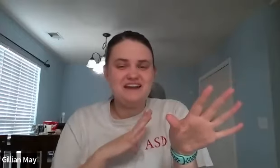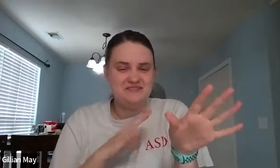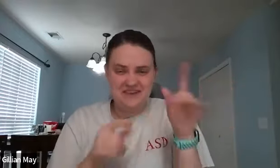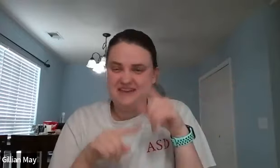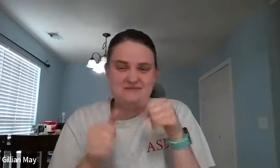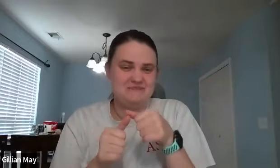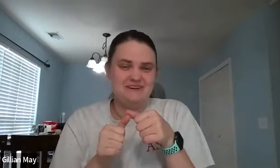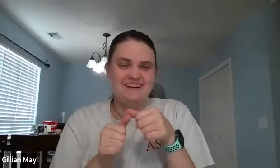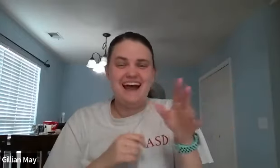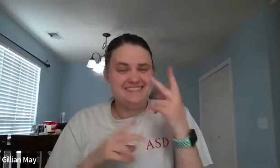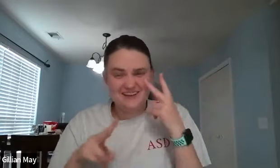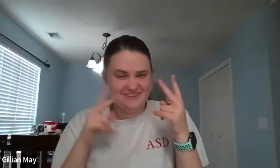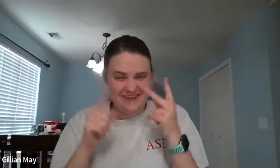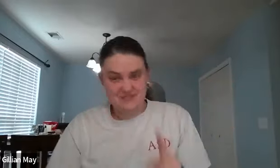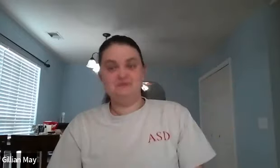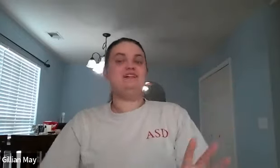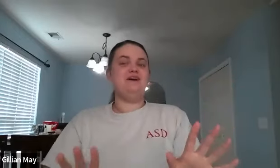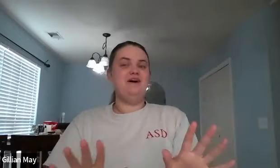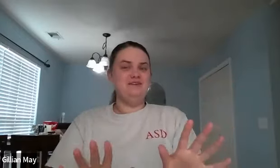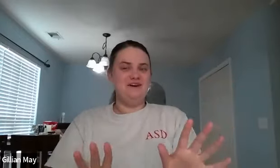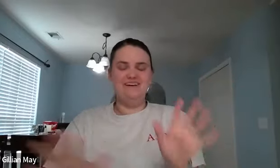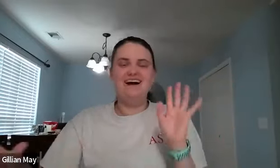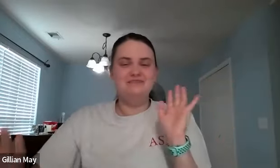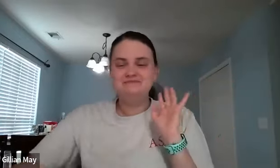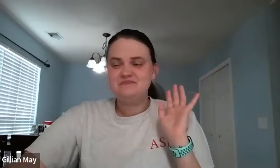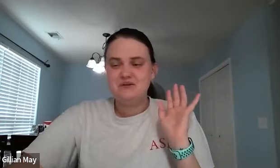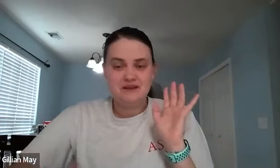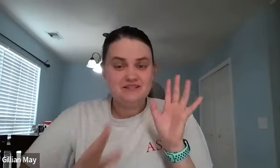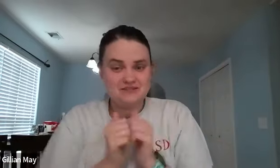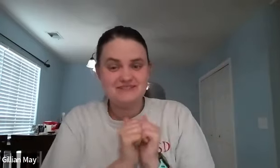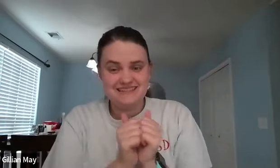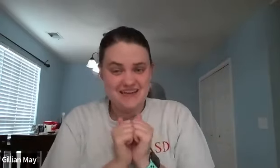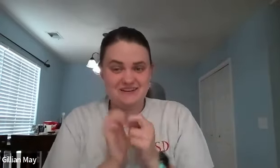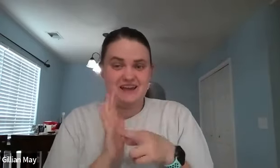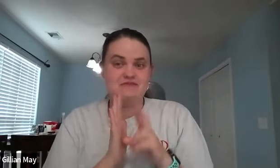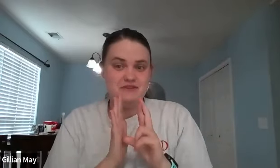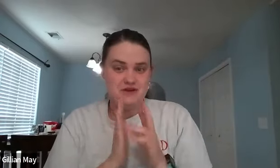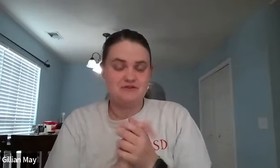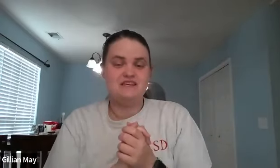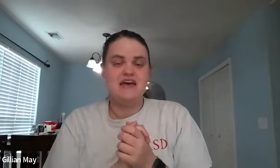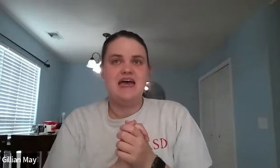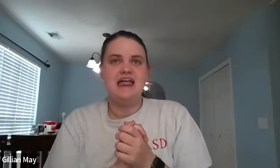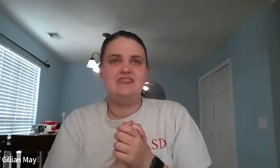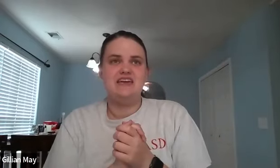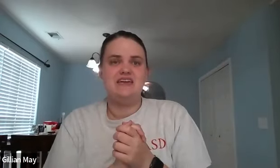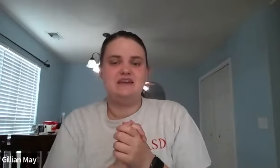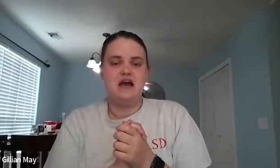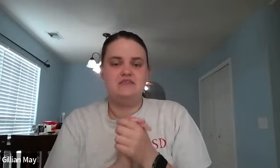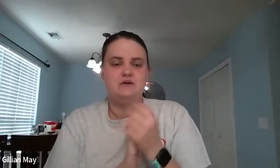if you can't remember. I saw your face. You were like, oh no. We're gonna do those together and kind of review those. And then I think I'll